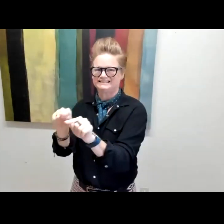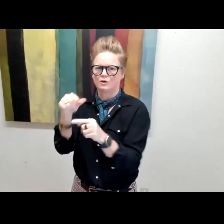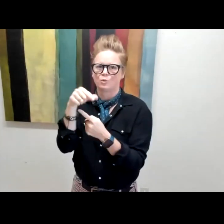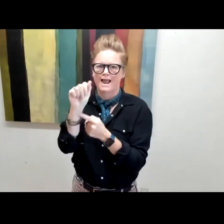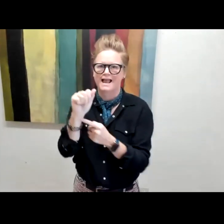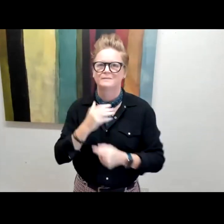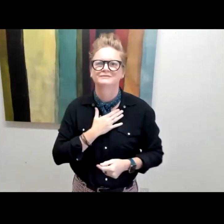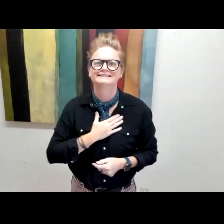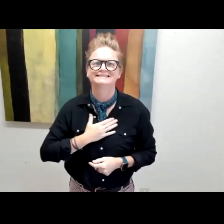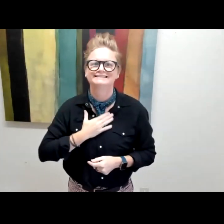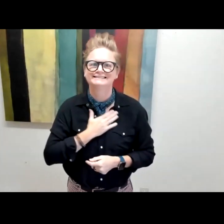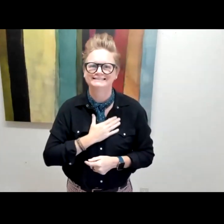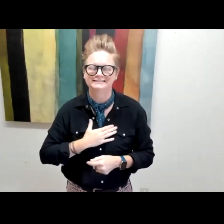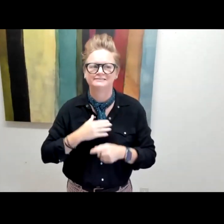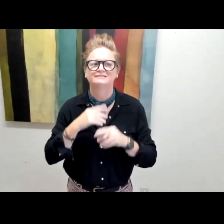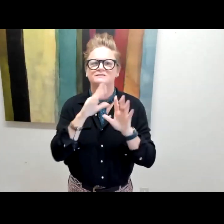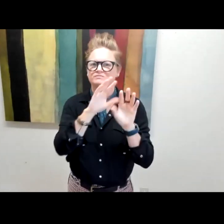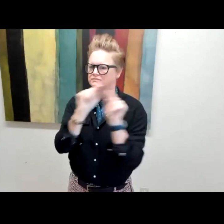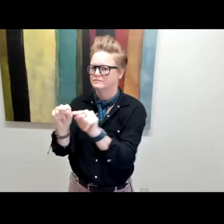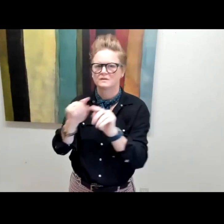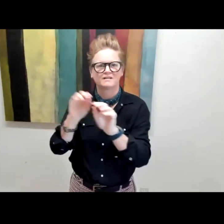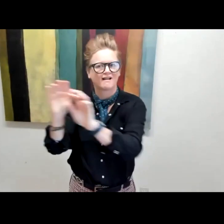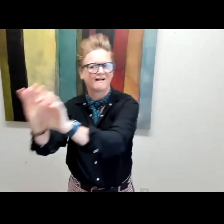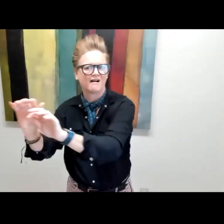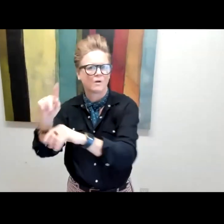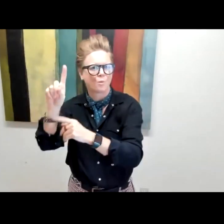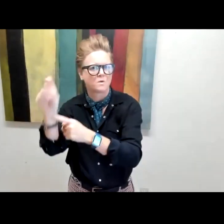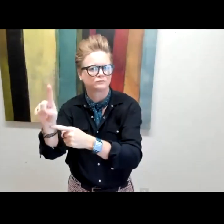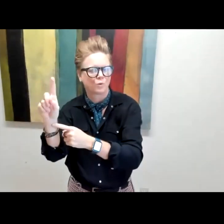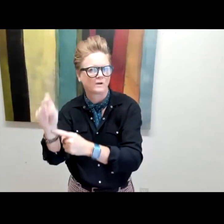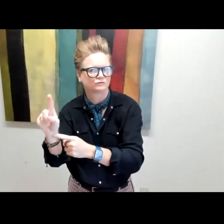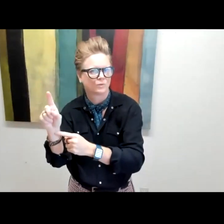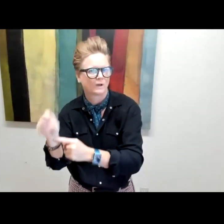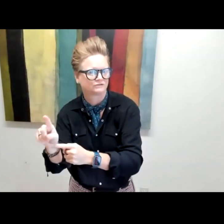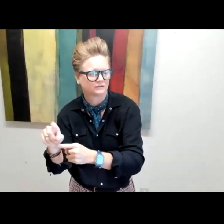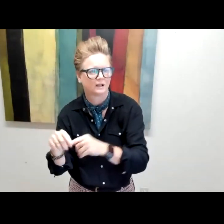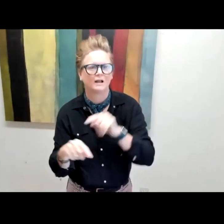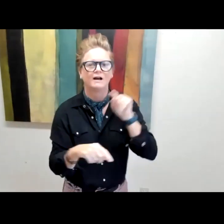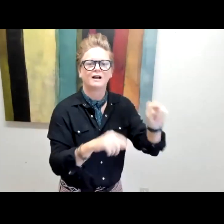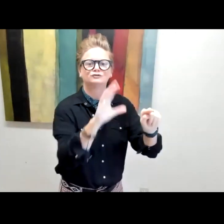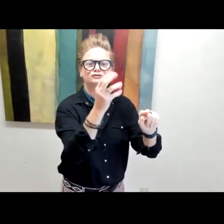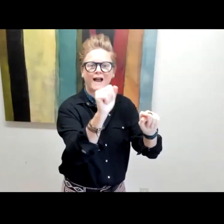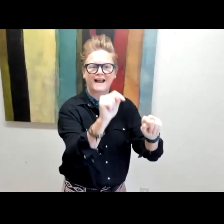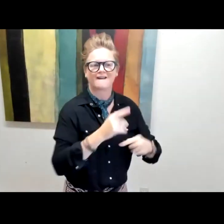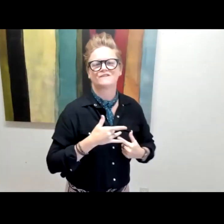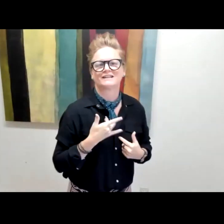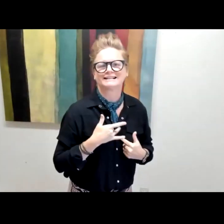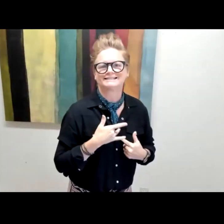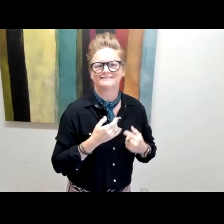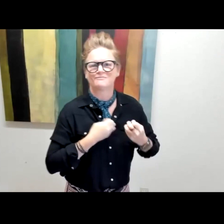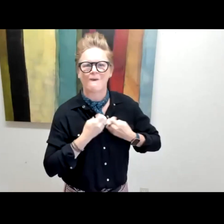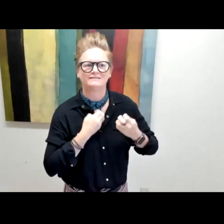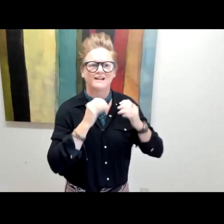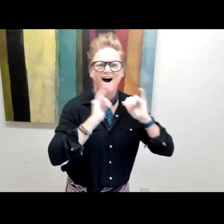but specific questions, if you could direct them into the Q&A section and type your questions there, it helps to make sure that we